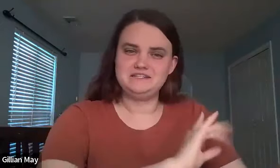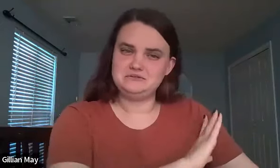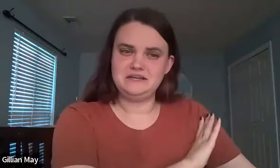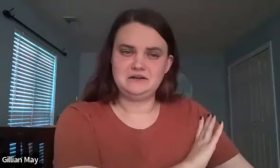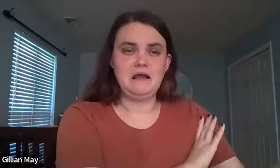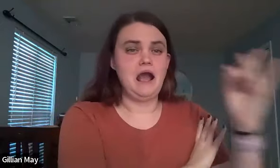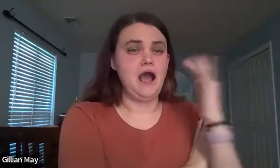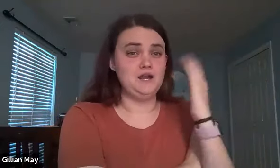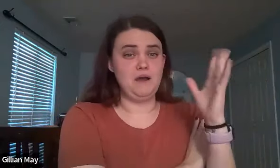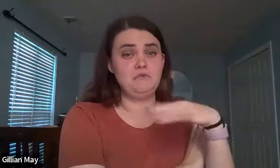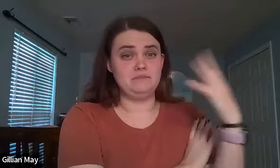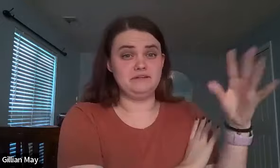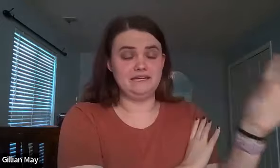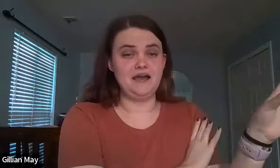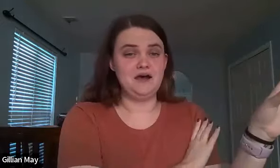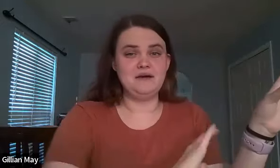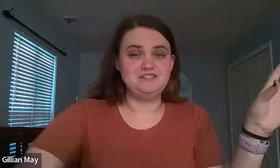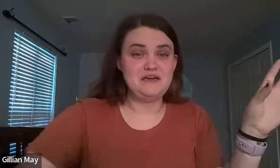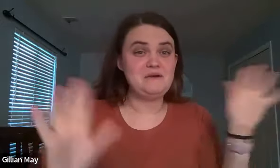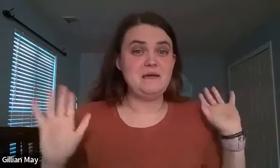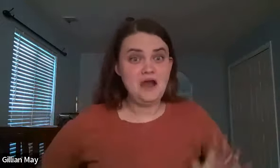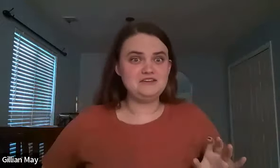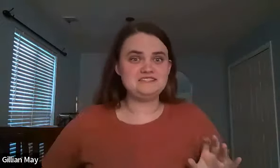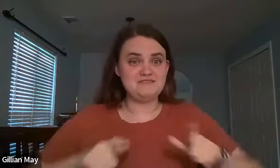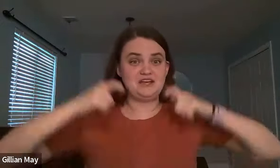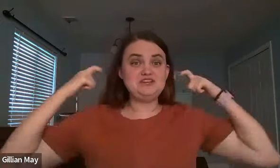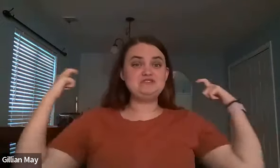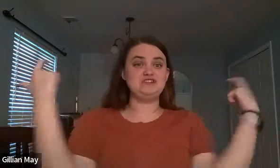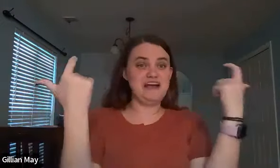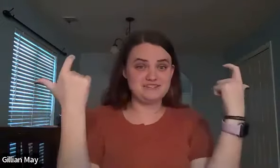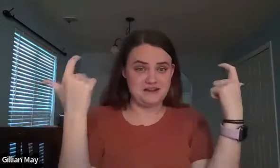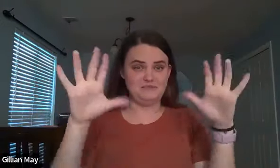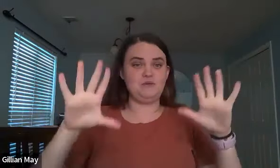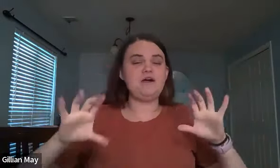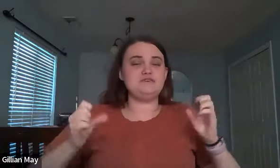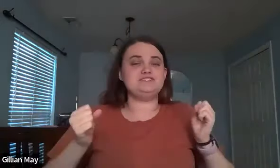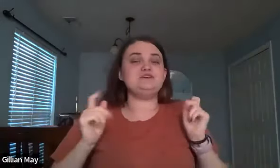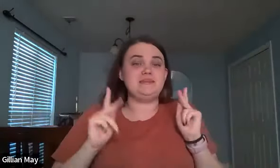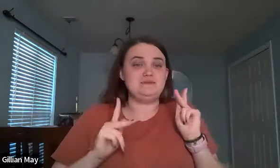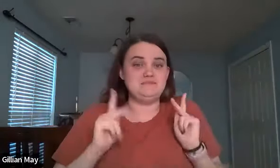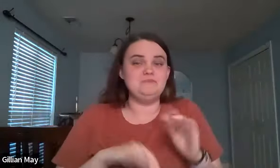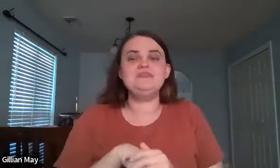into later. I know I'm rambling. I do that when I'm not used to having a huge class right now. I'm like, wow, there's so many people.